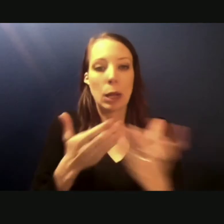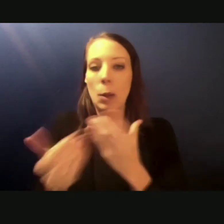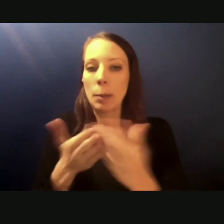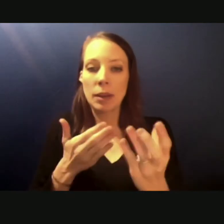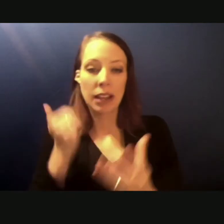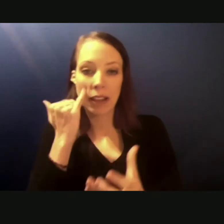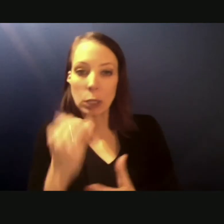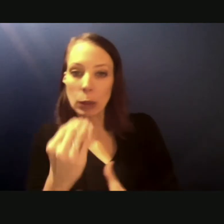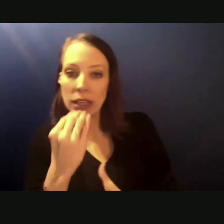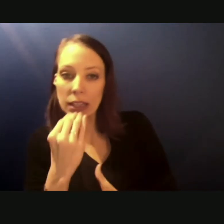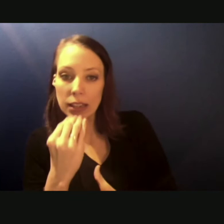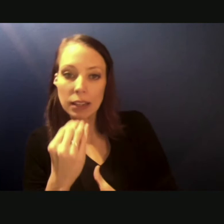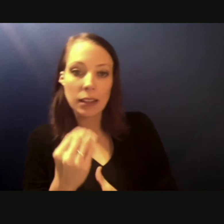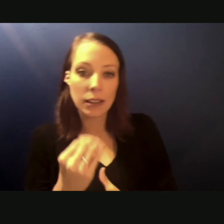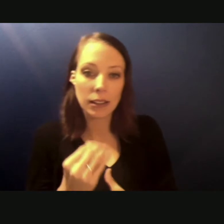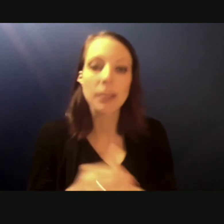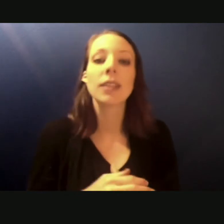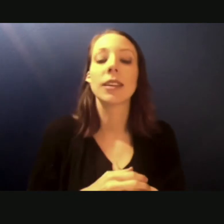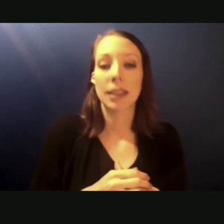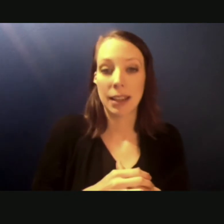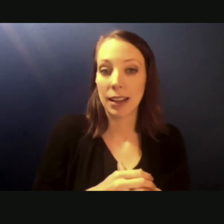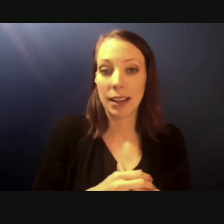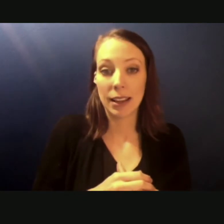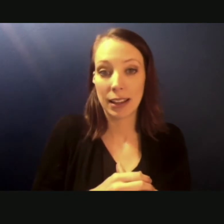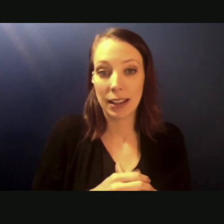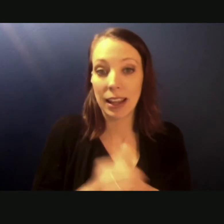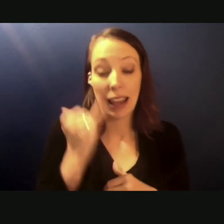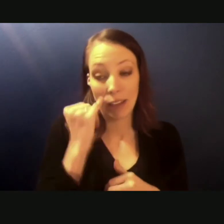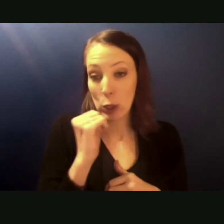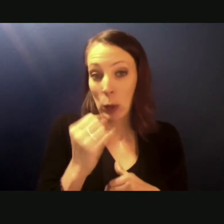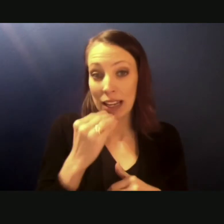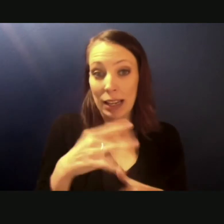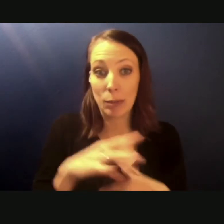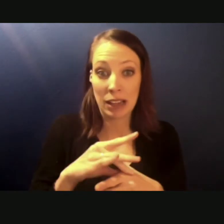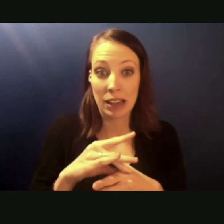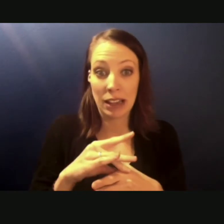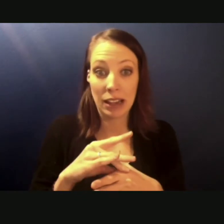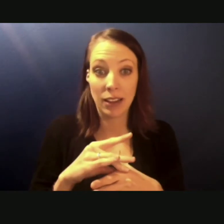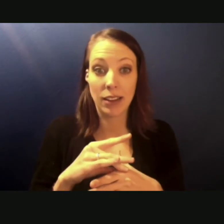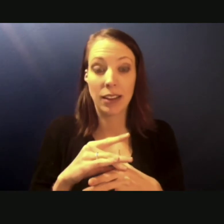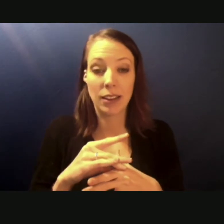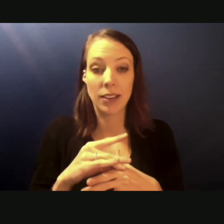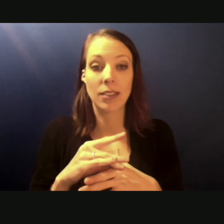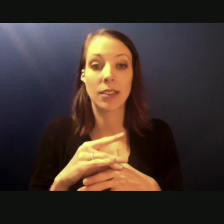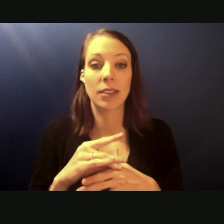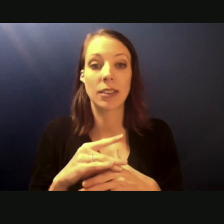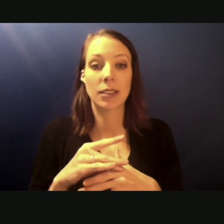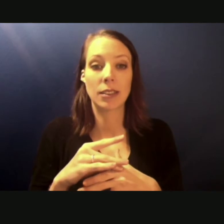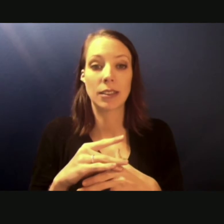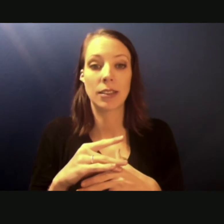eats meat, if they eat meat, fine. But if they don't eat meat, then everyone is full and they feel satisfied